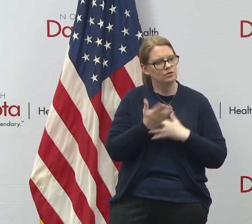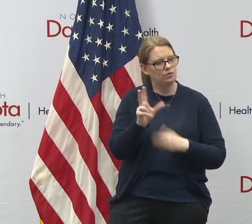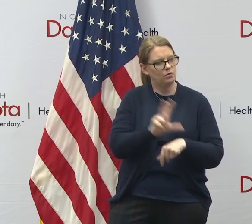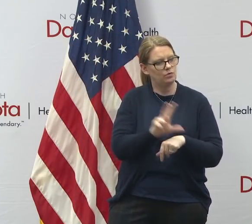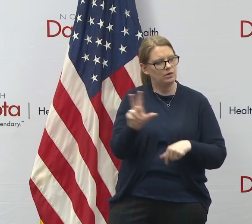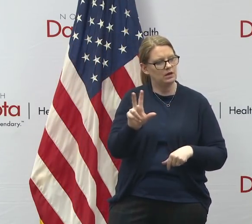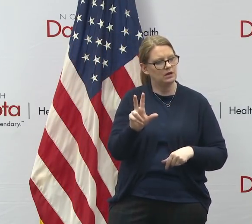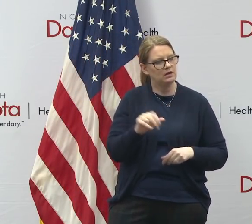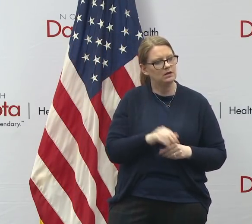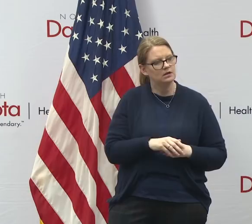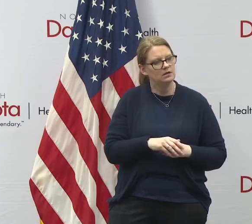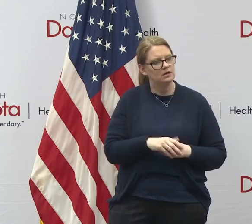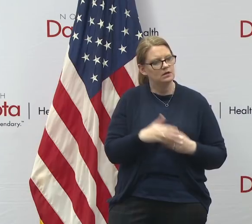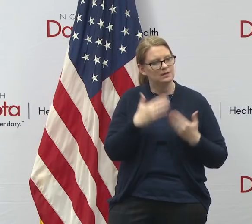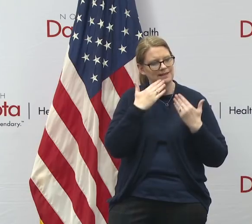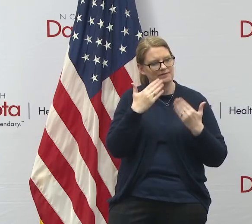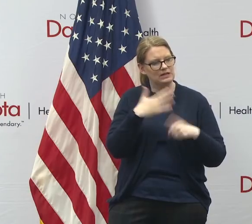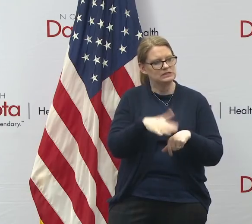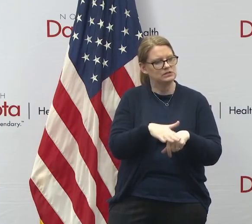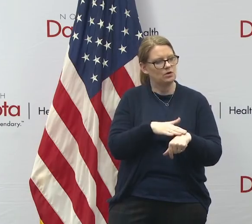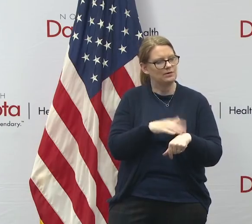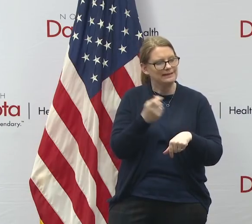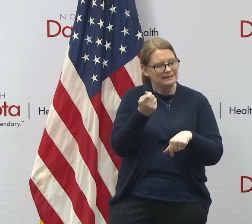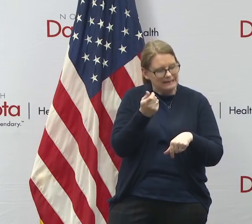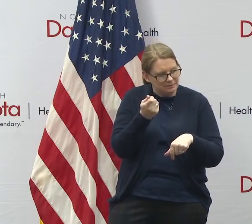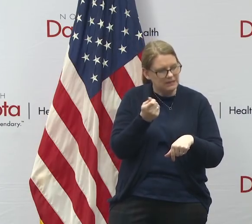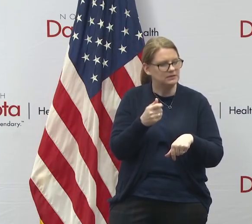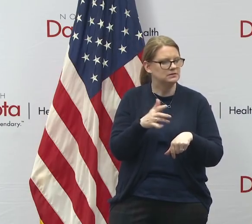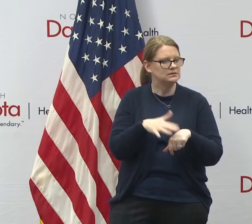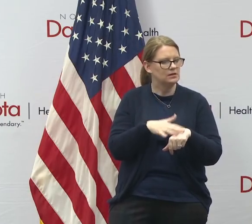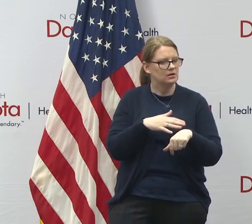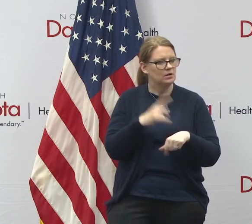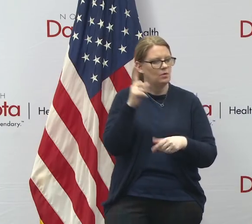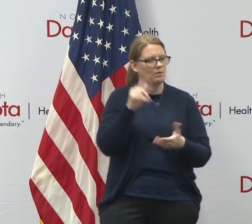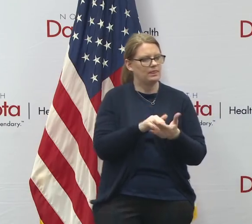p.m. Thankfully has slowed down a little bit here on a Friday, but we had